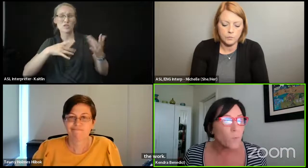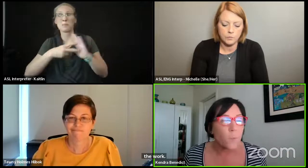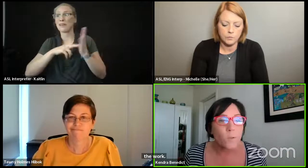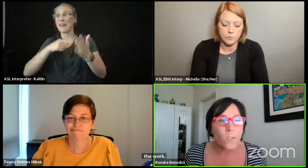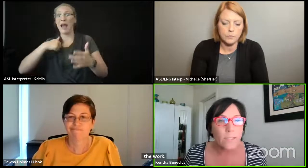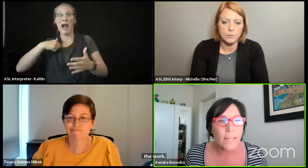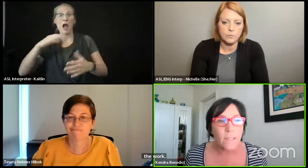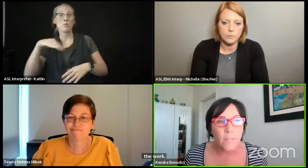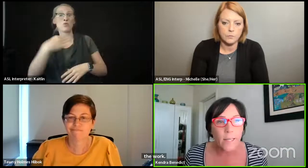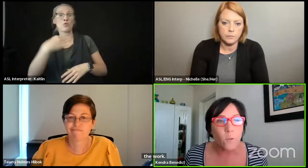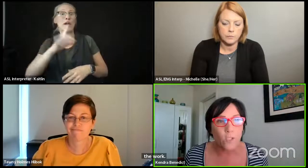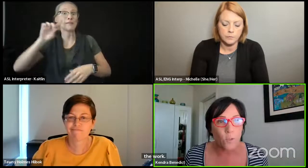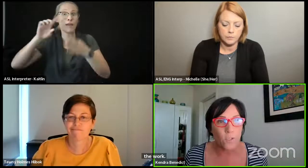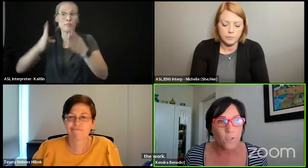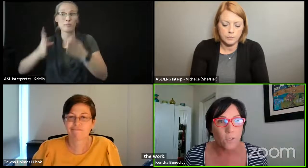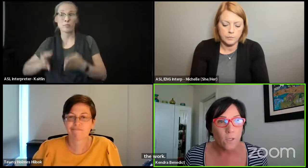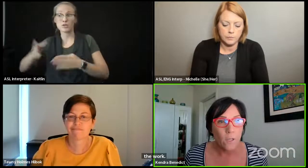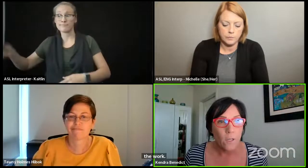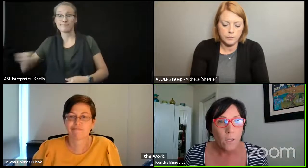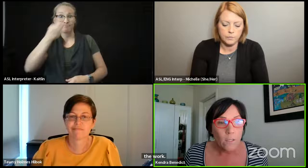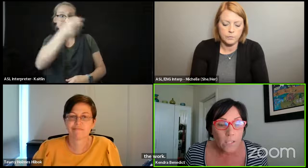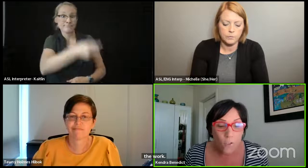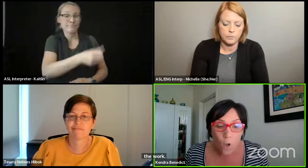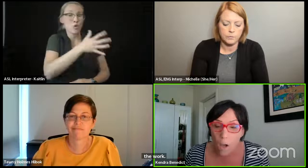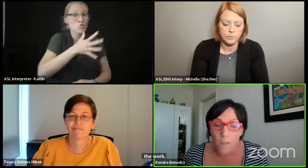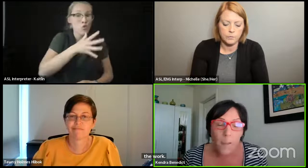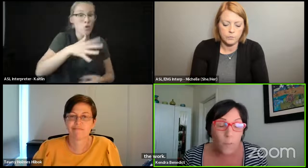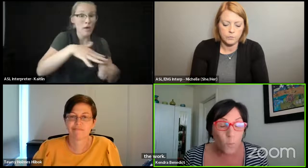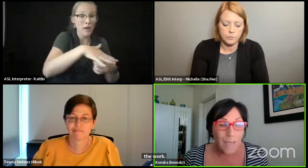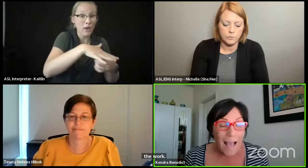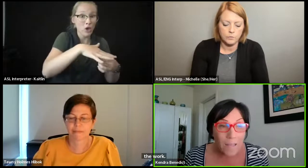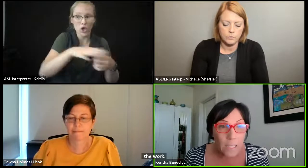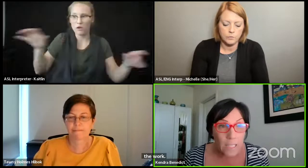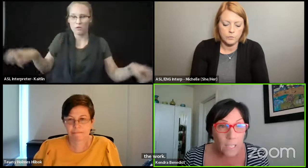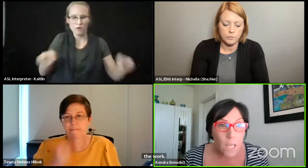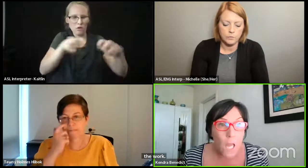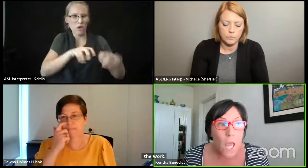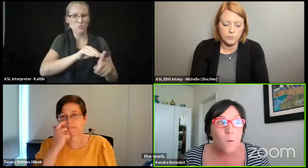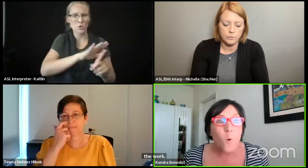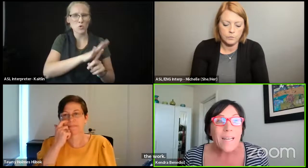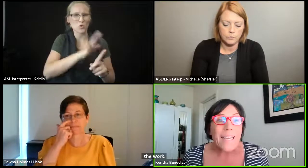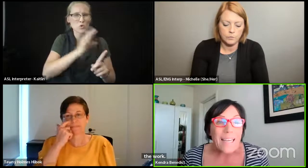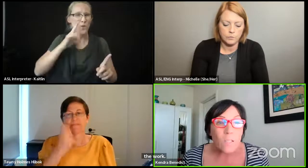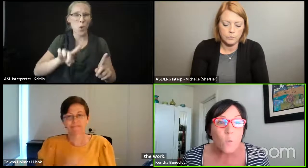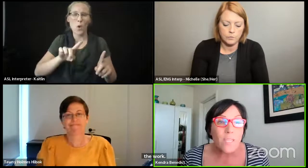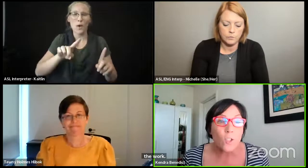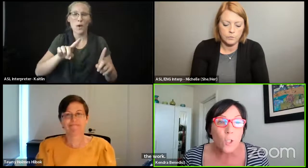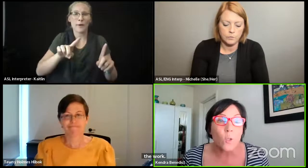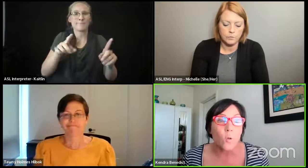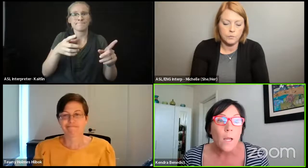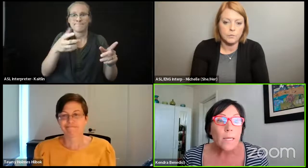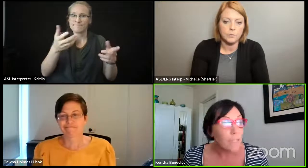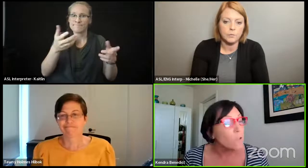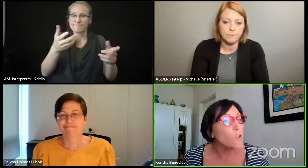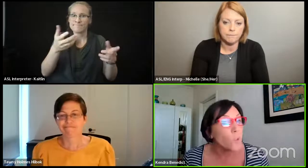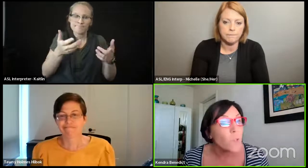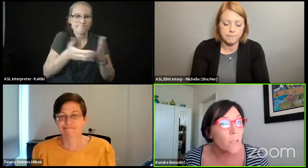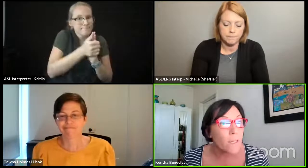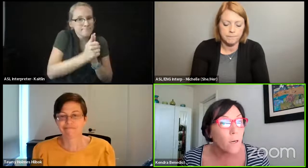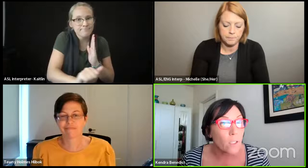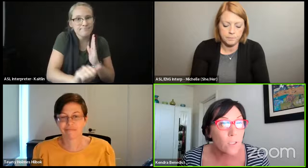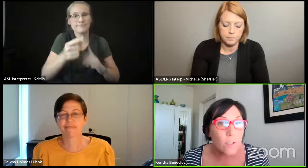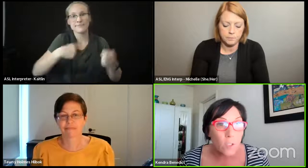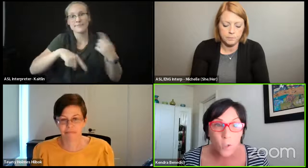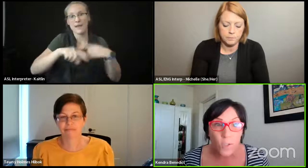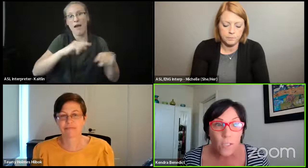have exposure to native language users. Let's talk about the reality and what can we do? Because I do